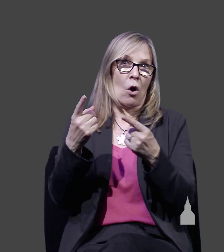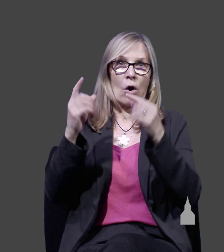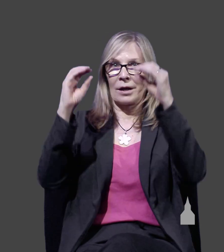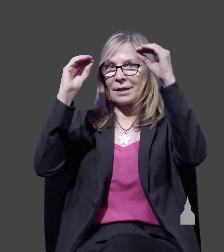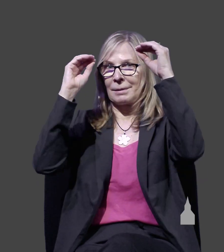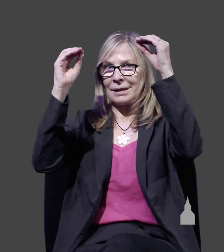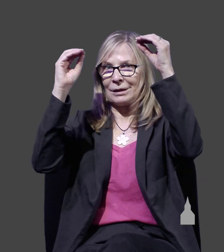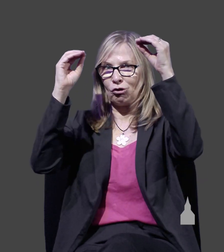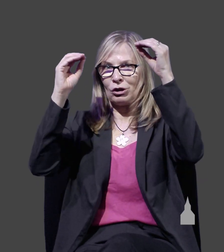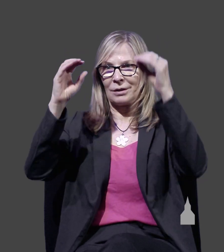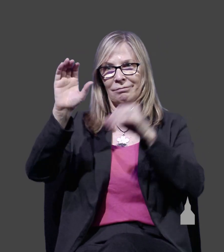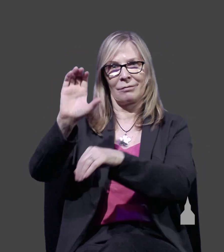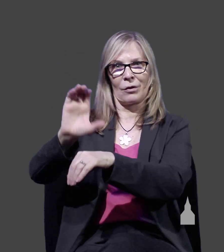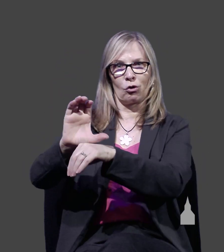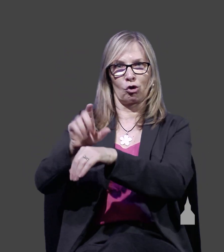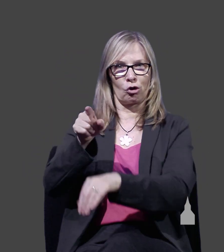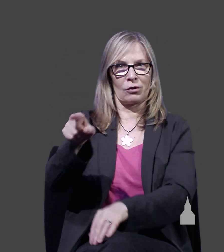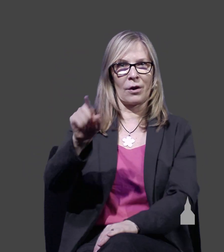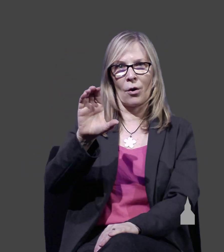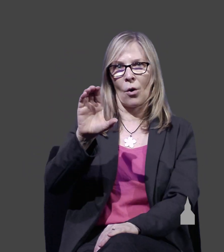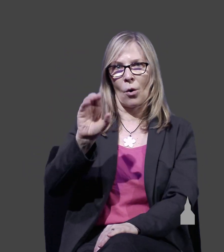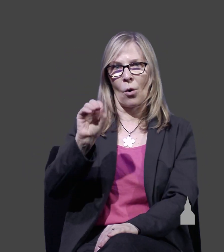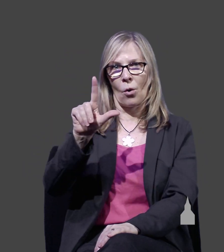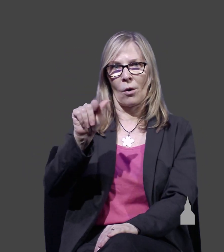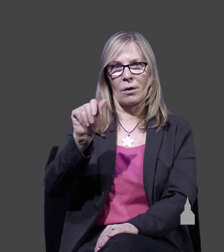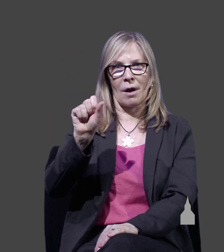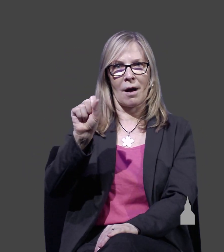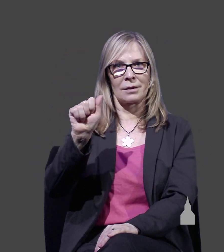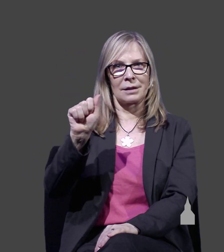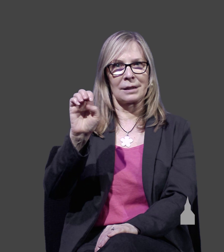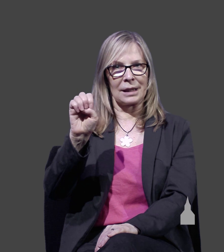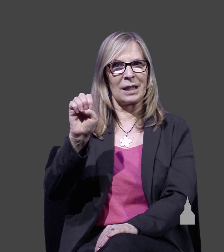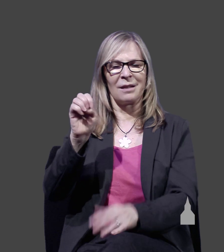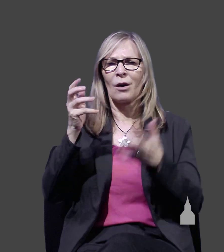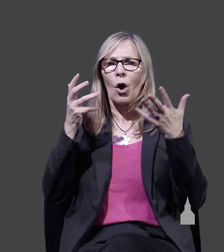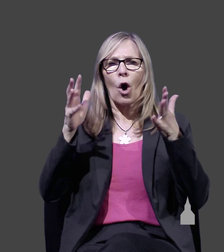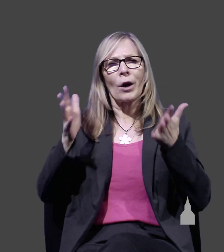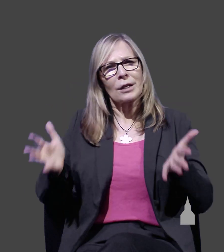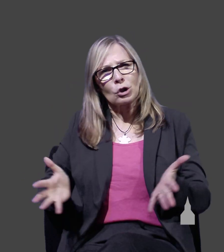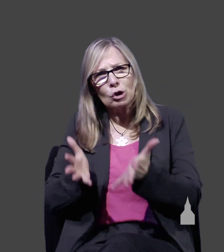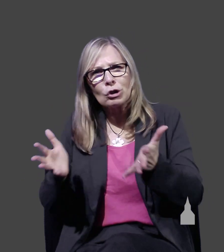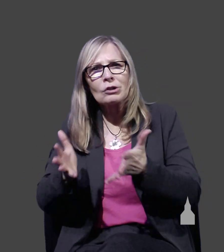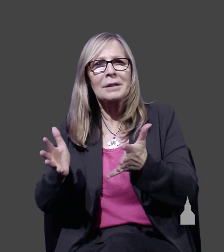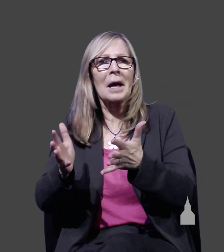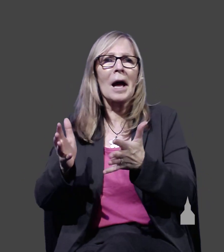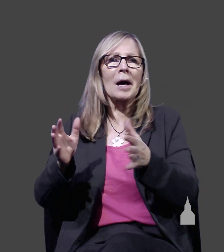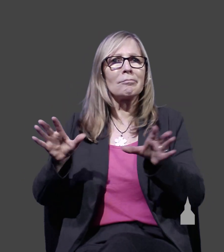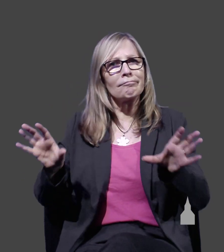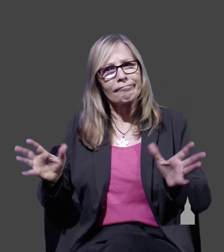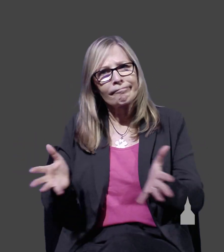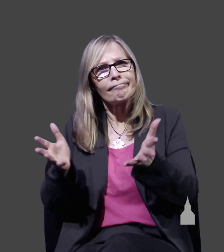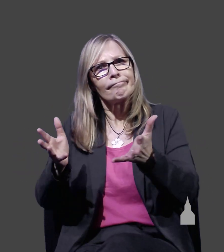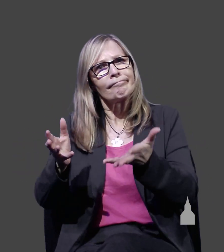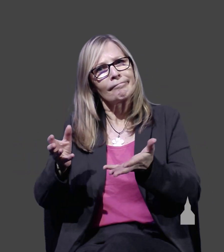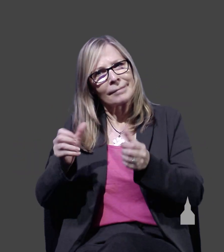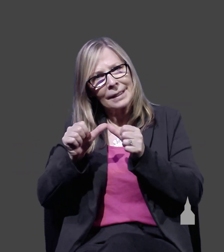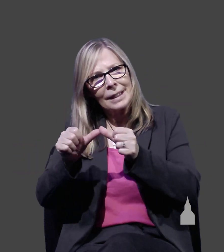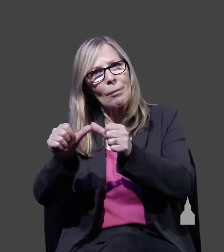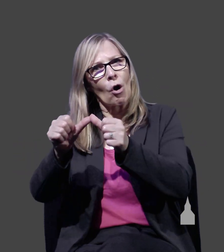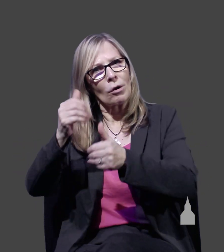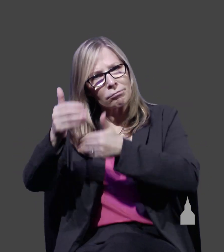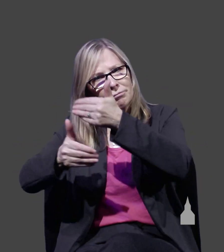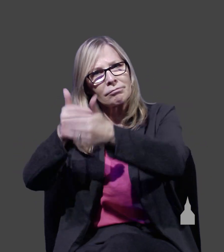of Colossae. He's grounded them in the truths of the gospel. He's encouraged them for what they're doing well, but he's exhorted them to keep pressing